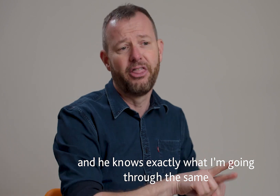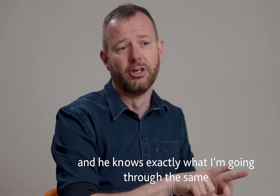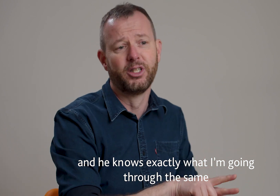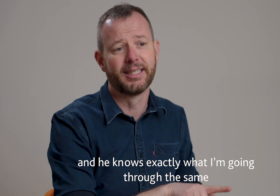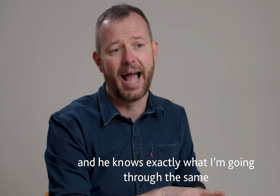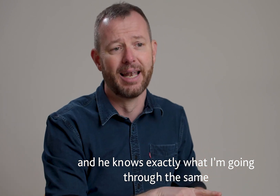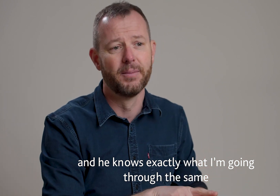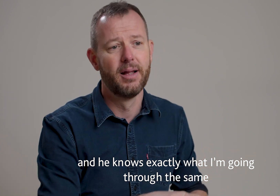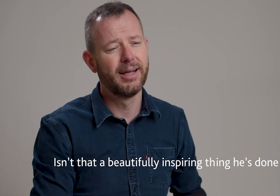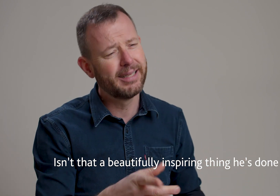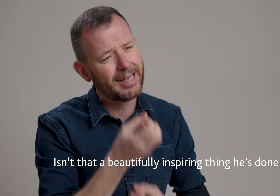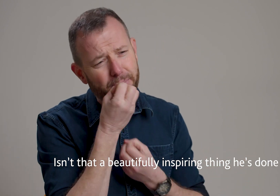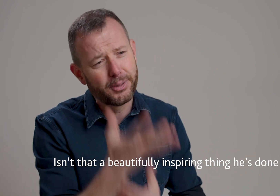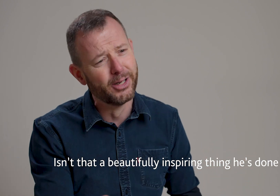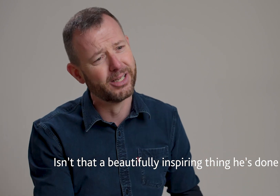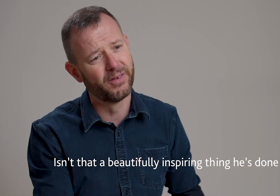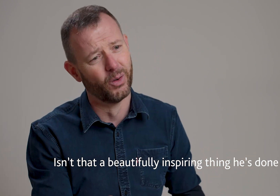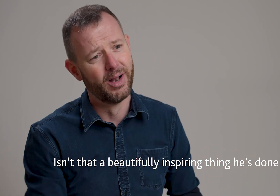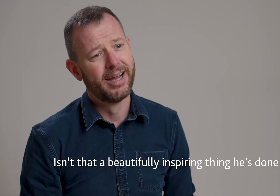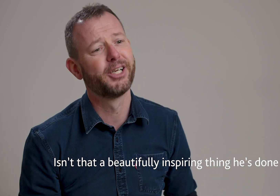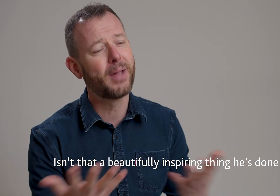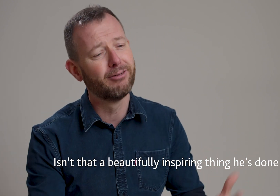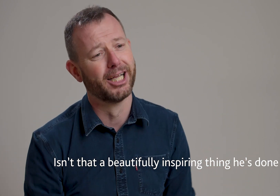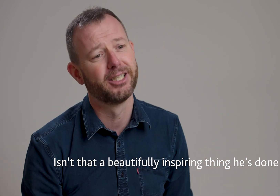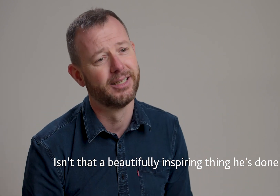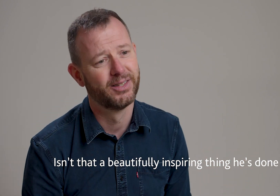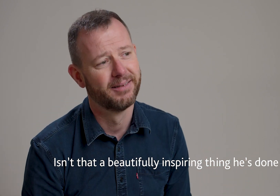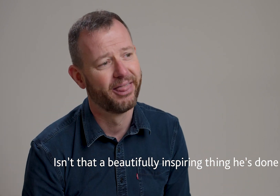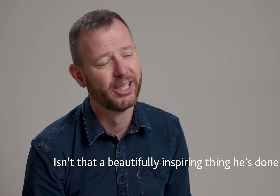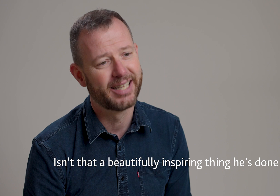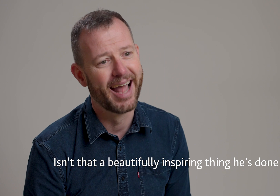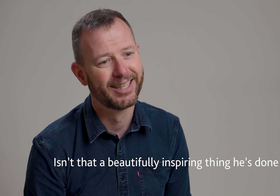through today. Is that a proof of the story that he died?